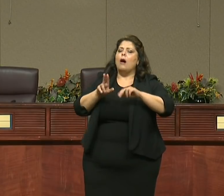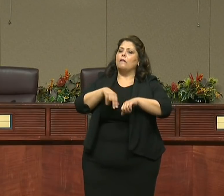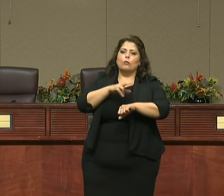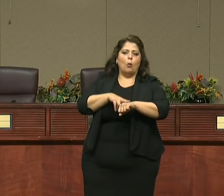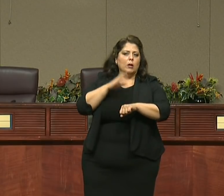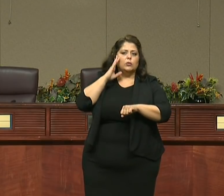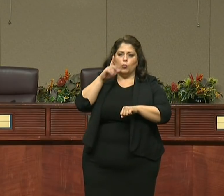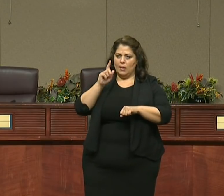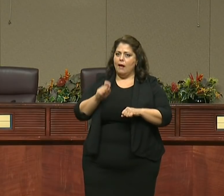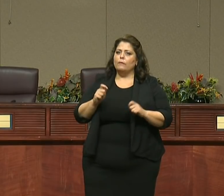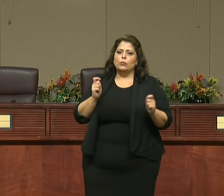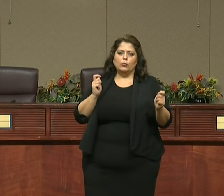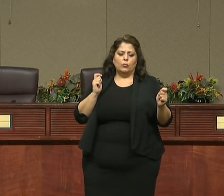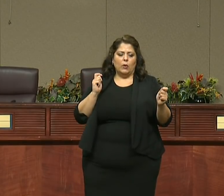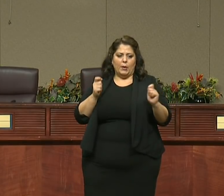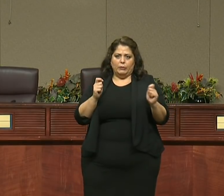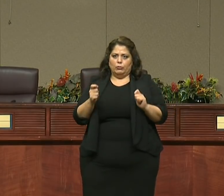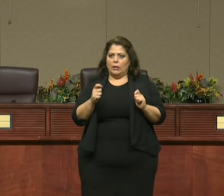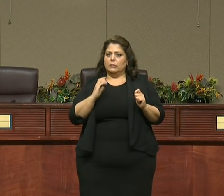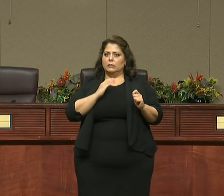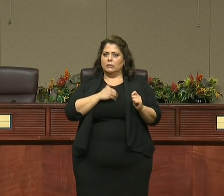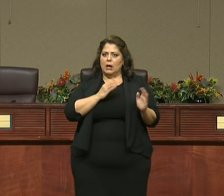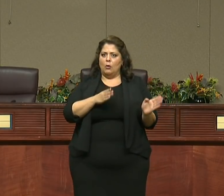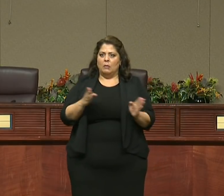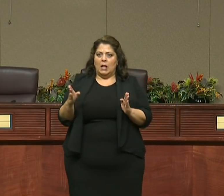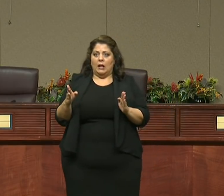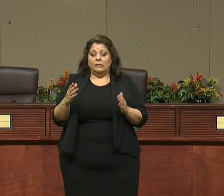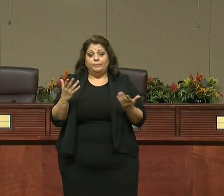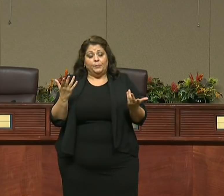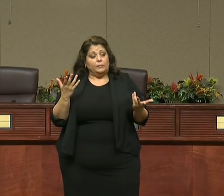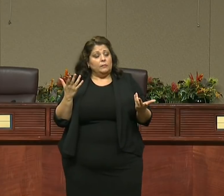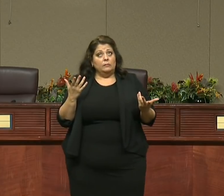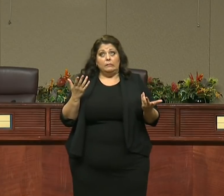there, and it could mean